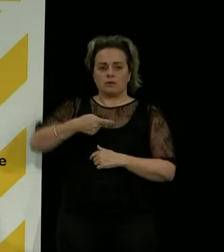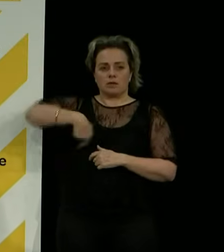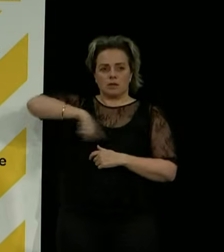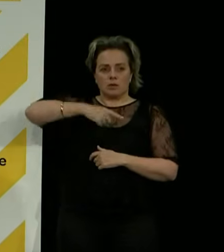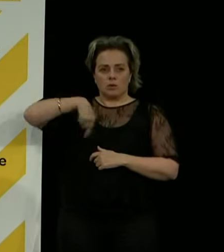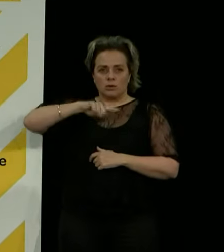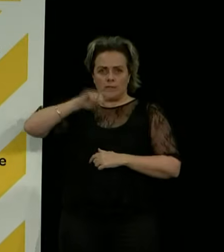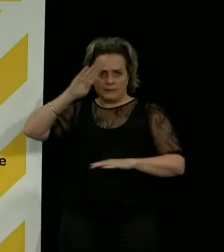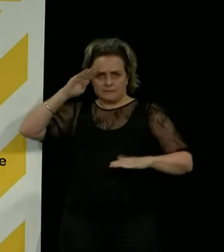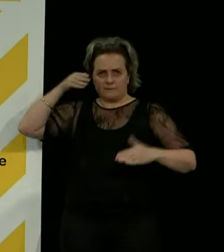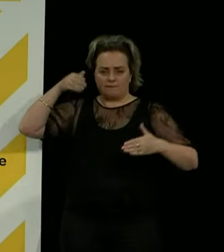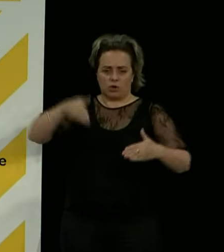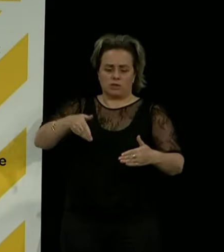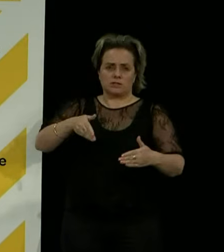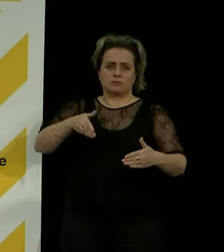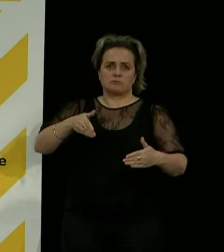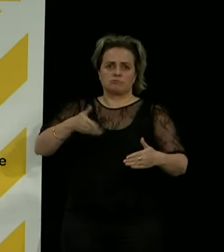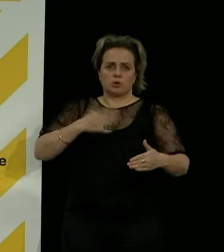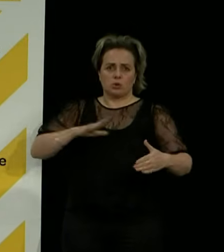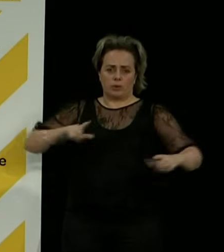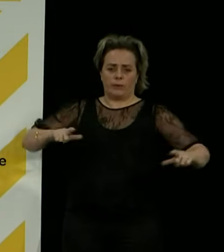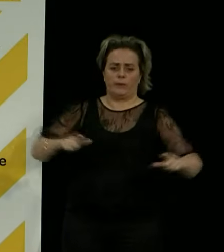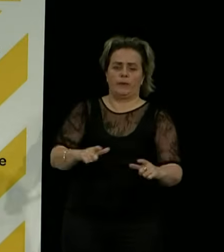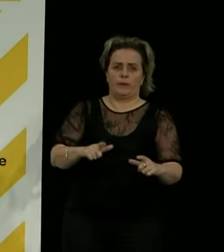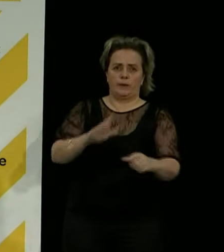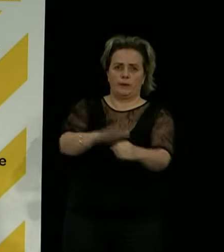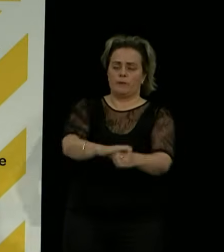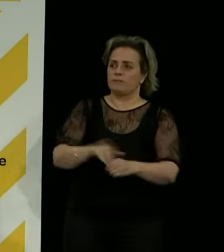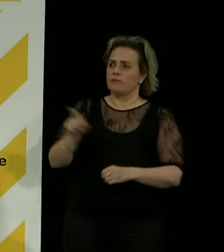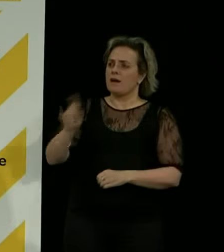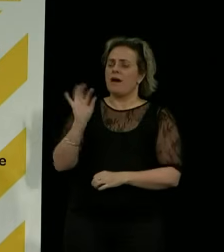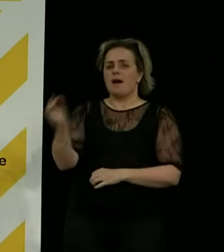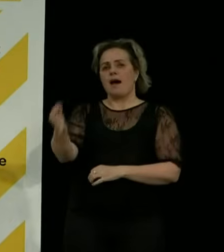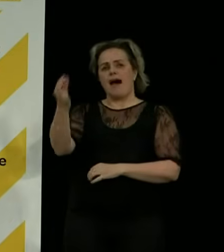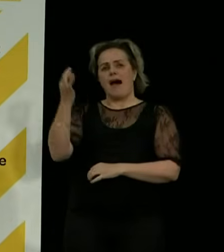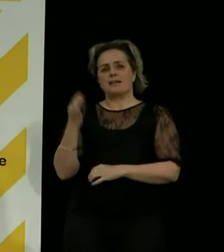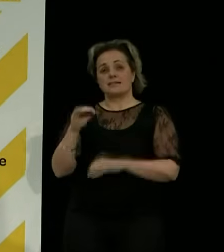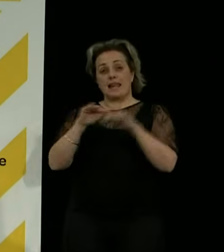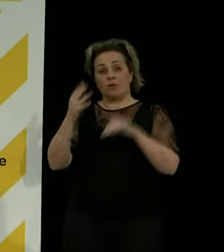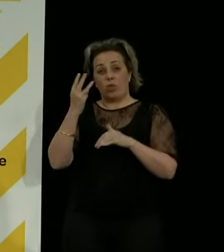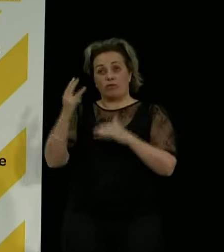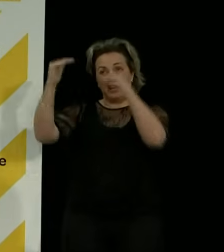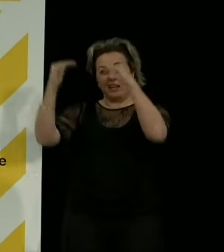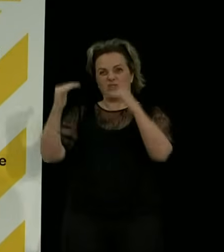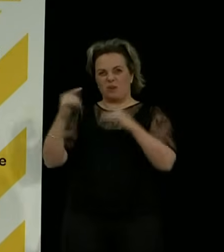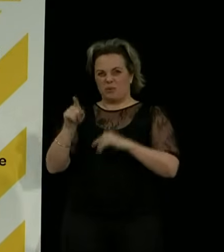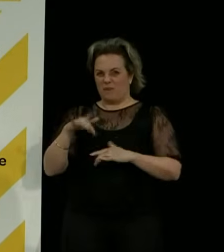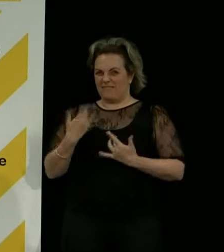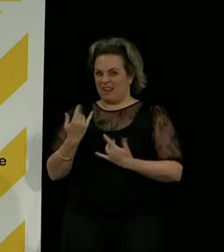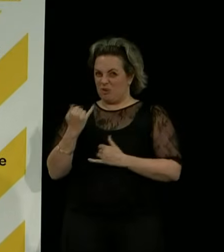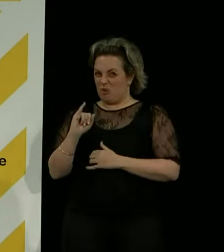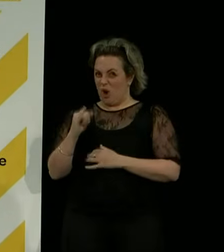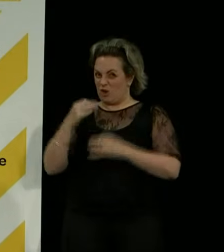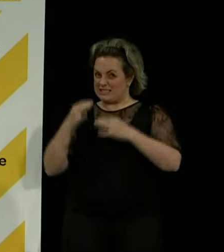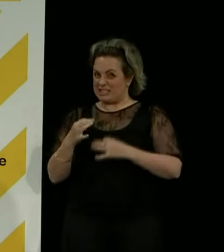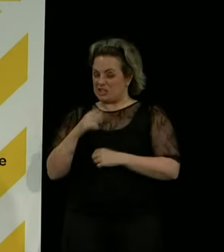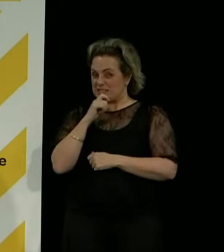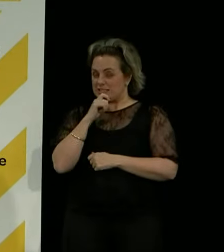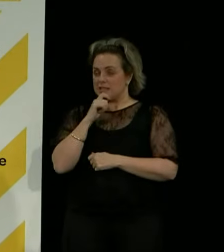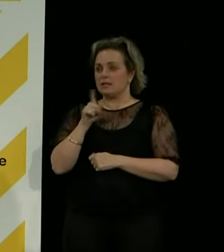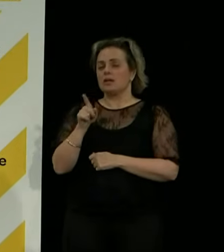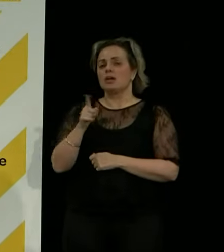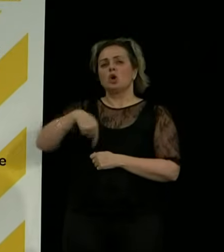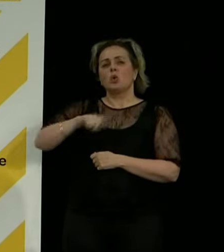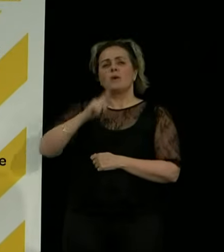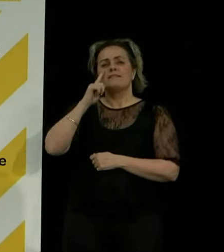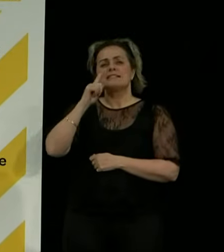COVID-19. Was moving to level 3 the wrong decision? So there's, whilst we've seen, the odd case